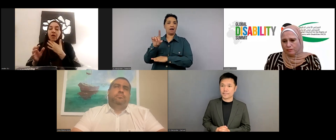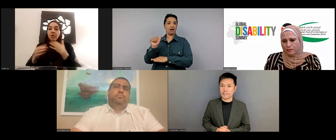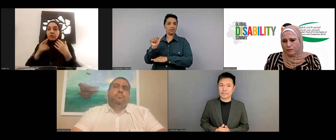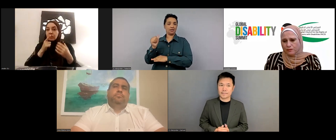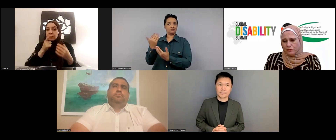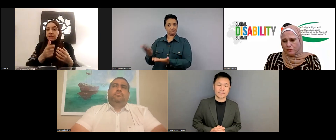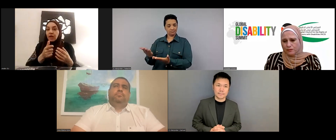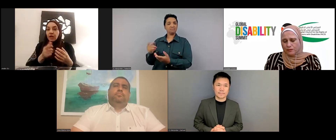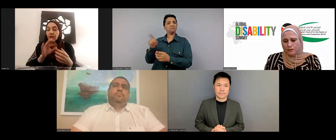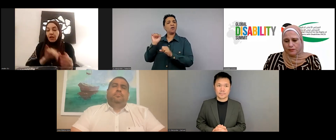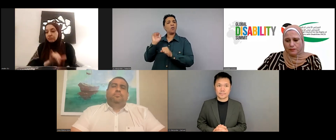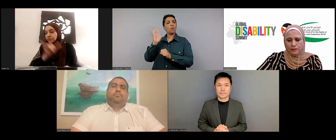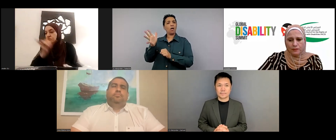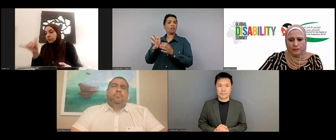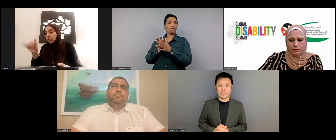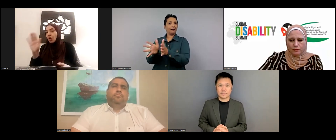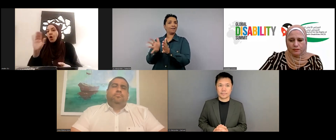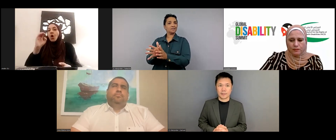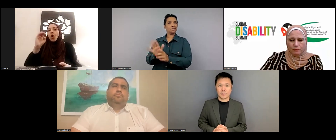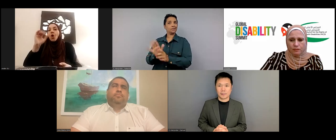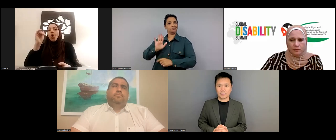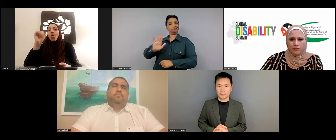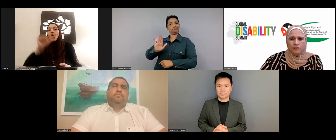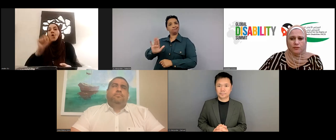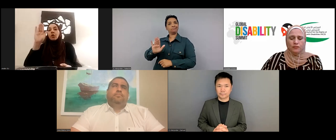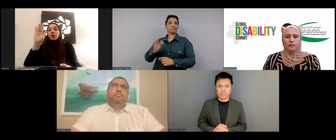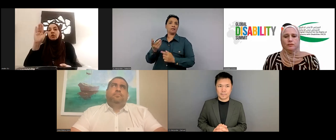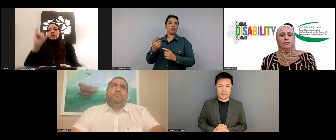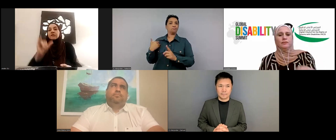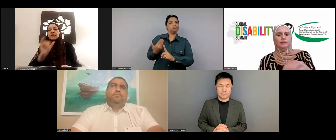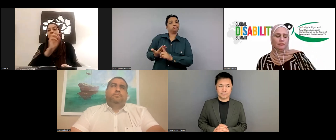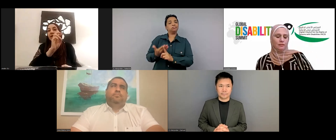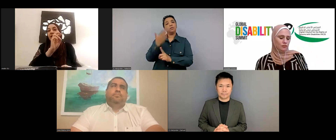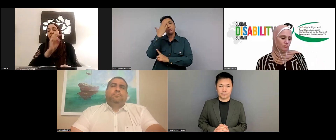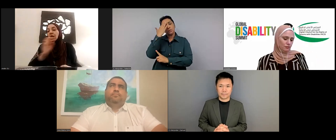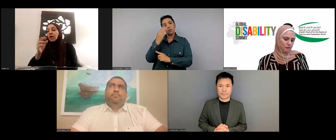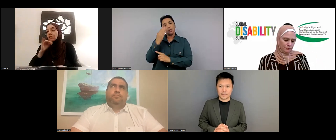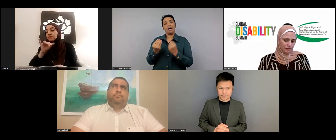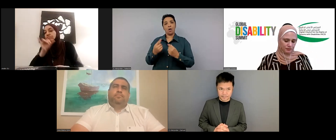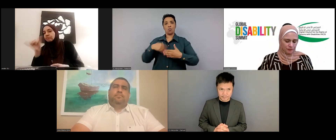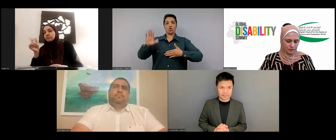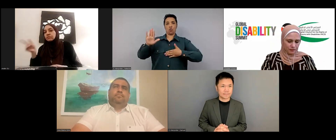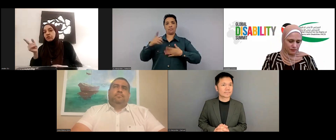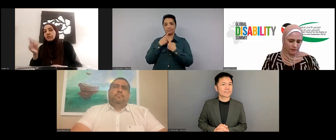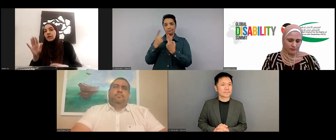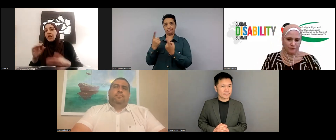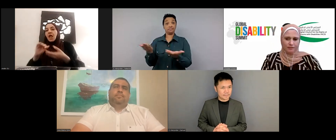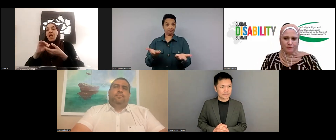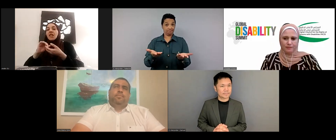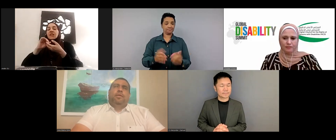in order to give the overview about the commitments. Over to you,